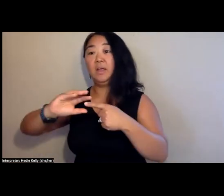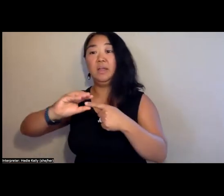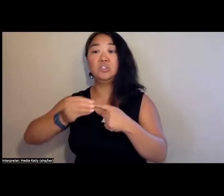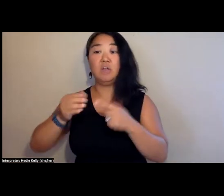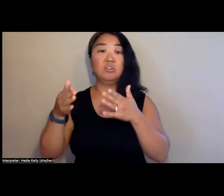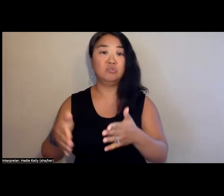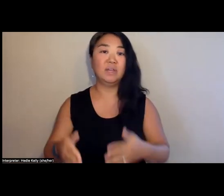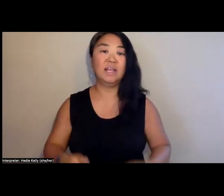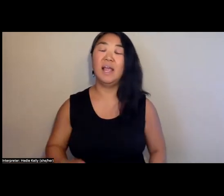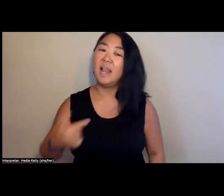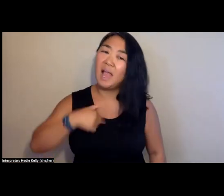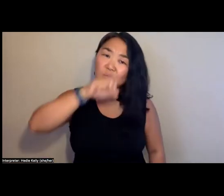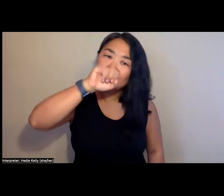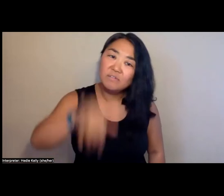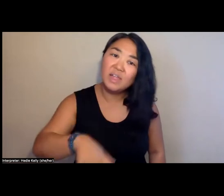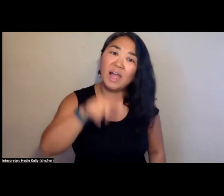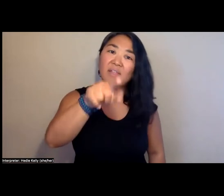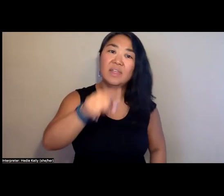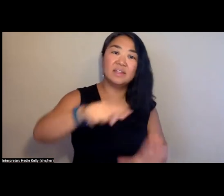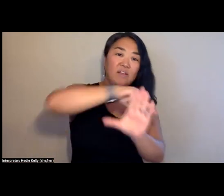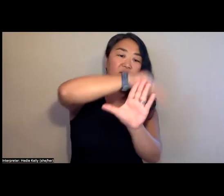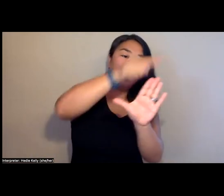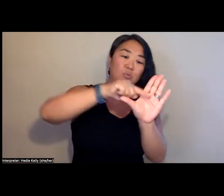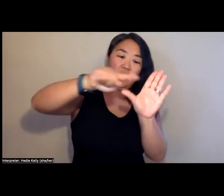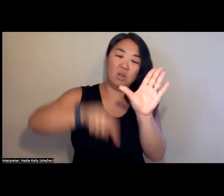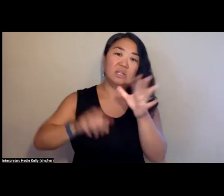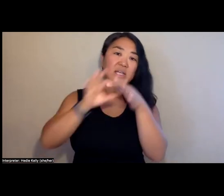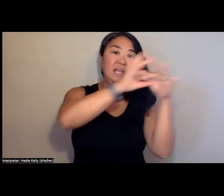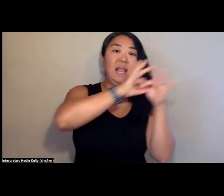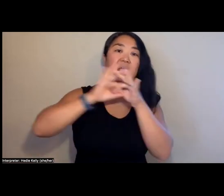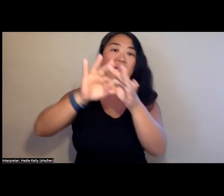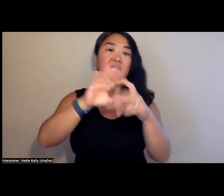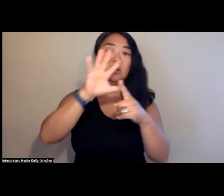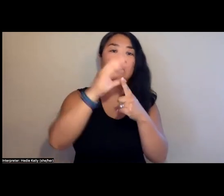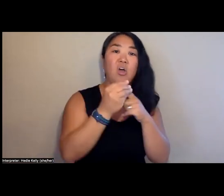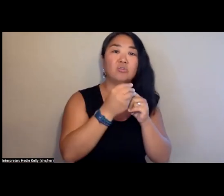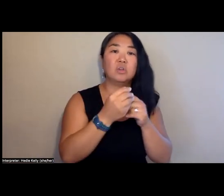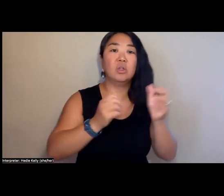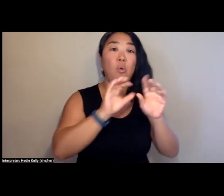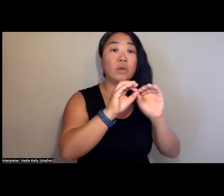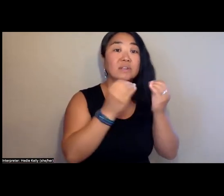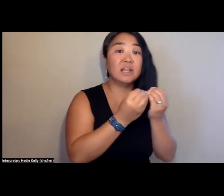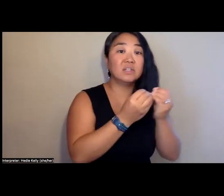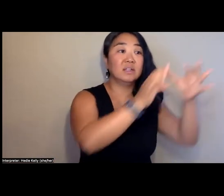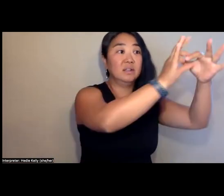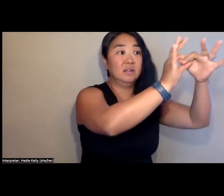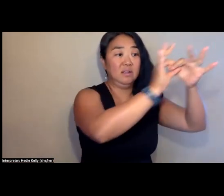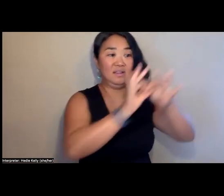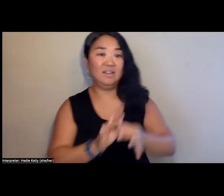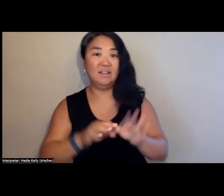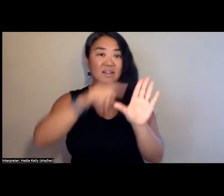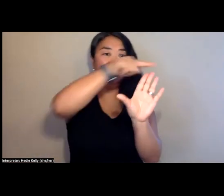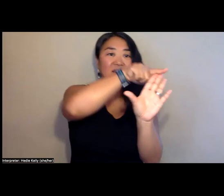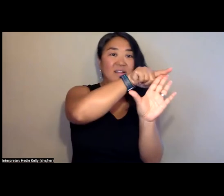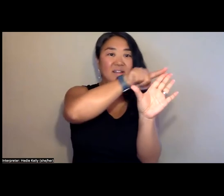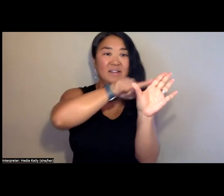this is what I love, is that this framework of the perimeter connects cultural organizations that are over here and over here. And then maybe we'll talk to some of our